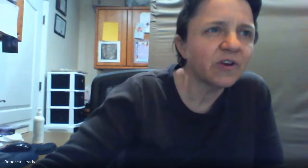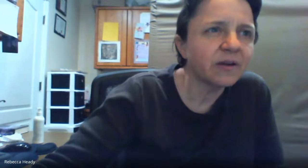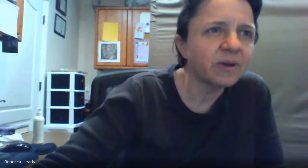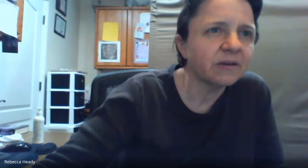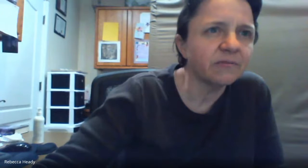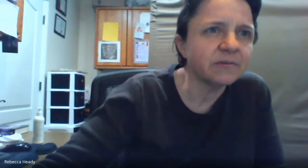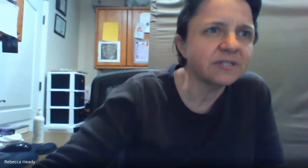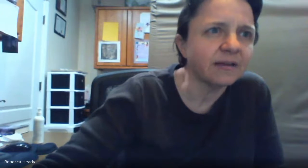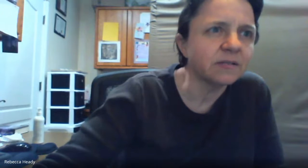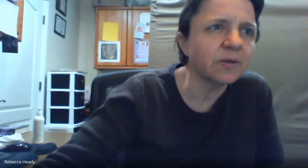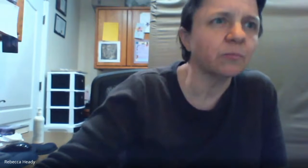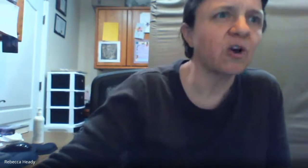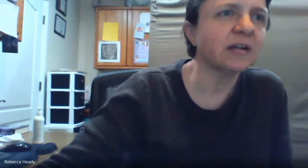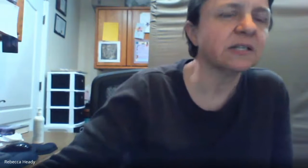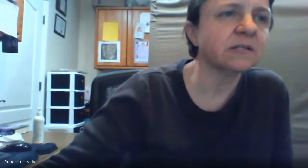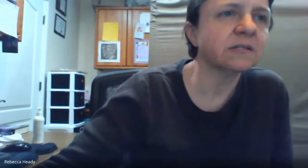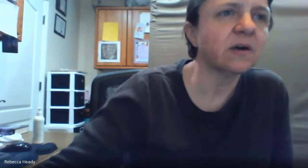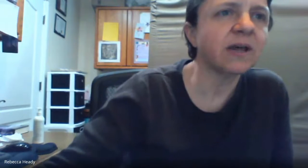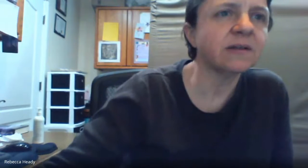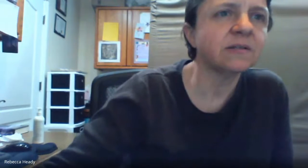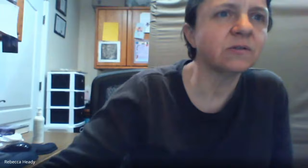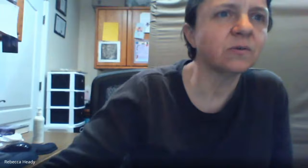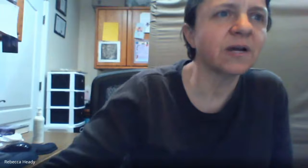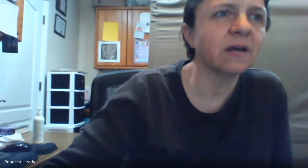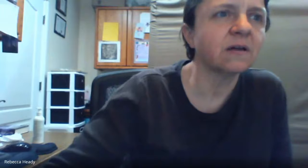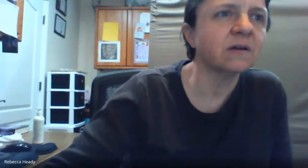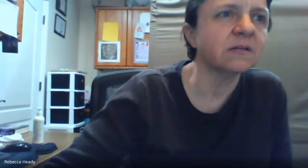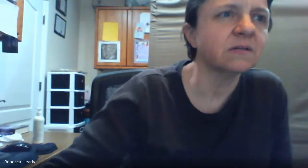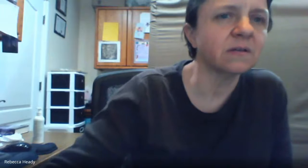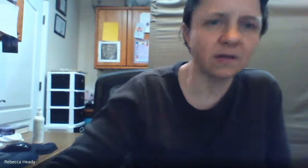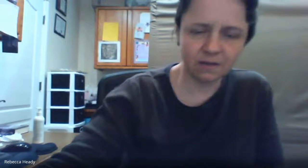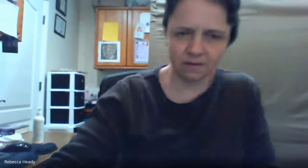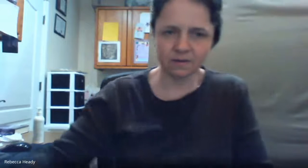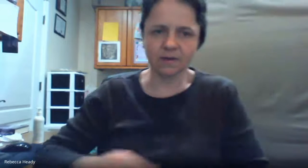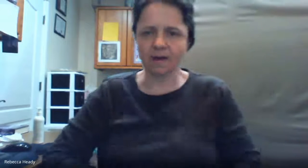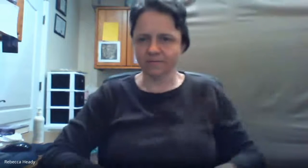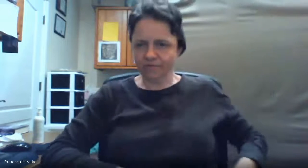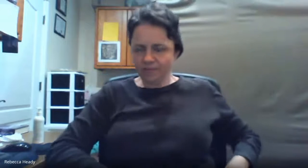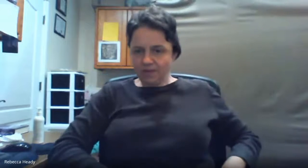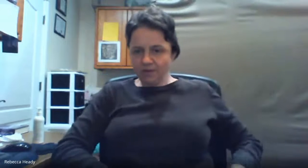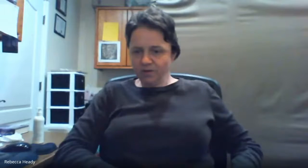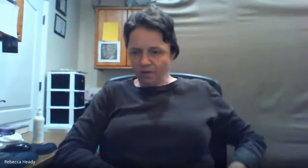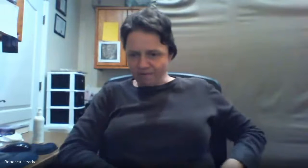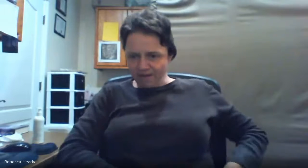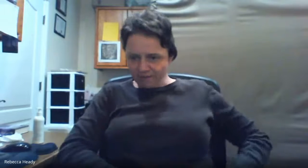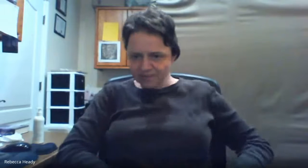trying to pick different signs that we can practice. Okay, let's do, what kind of cookies do you like? Okay. I know you don't have favorites,